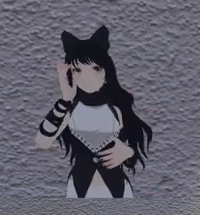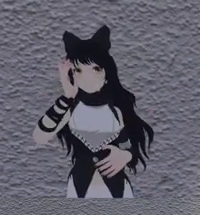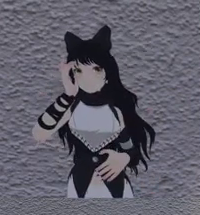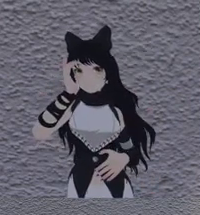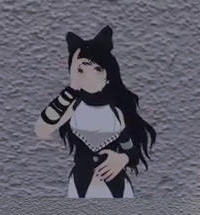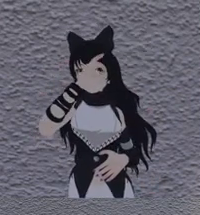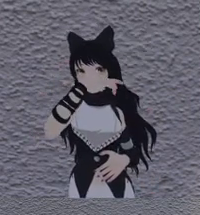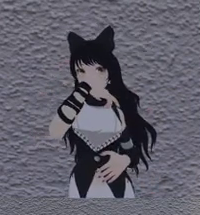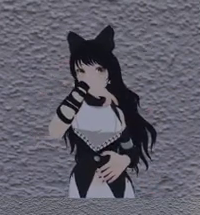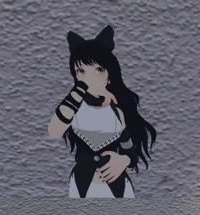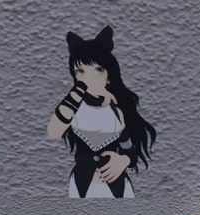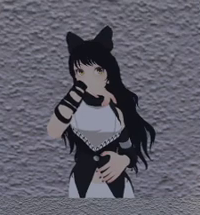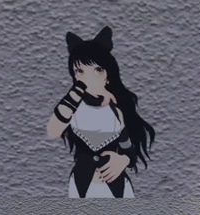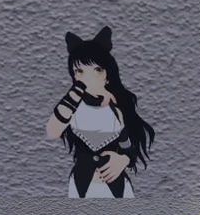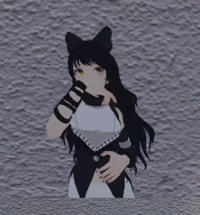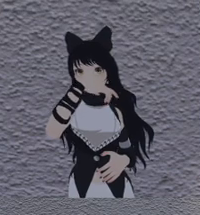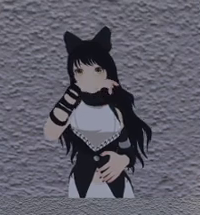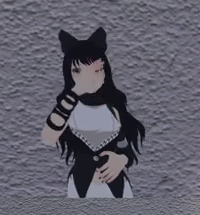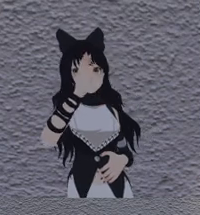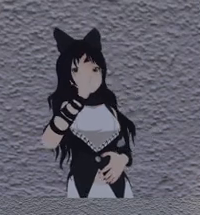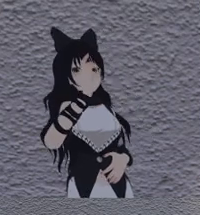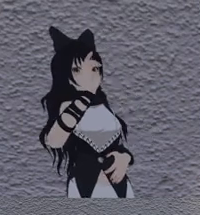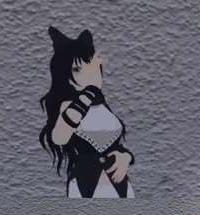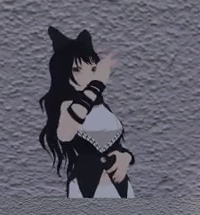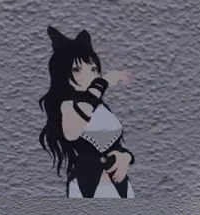What's this sign? Strange.